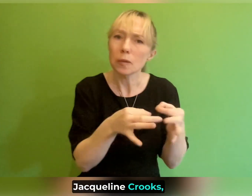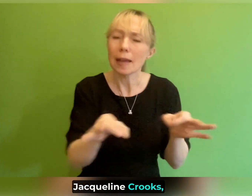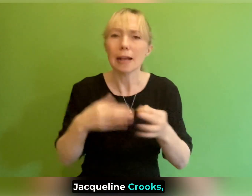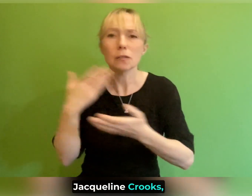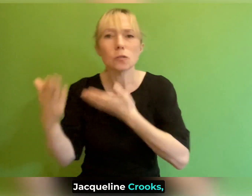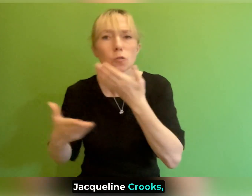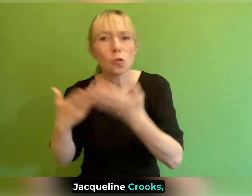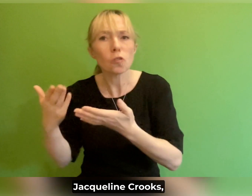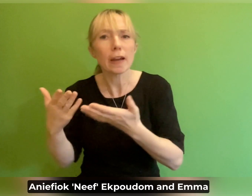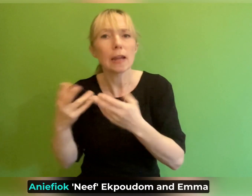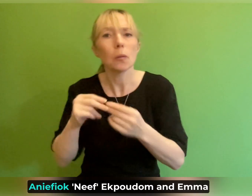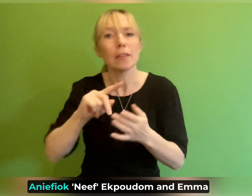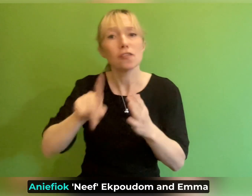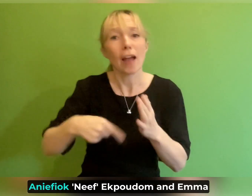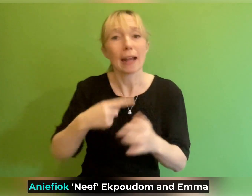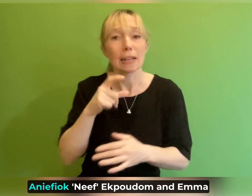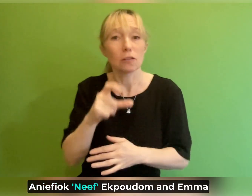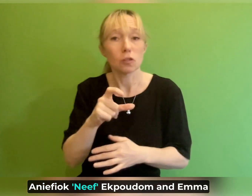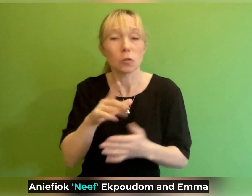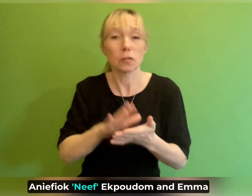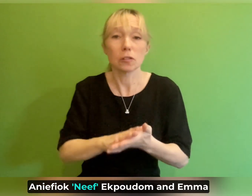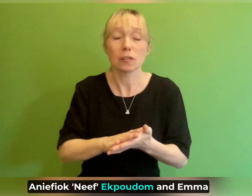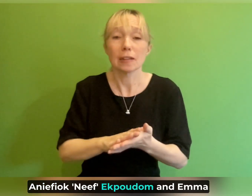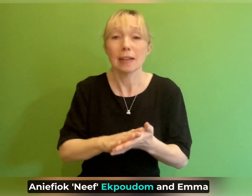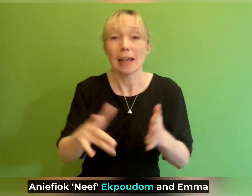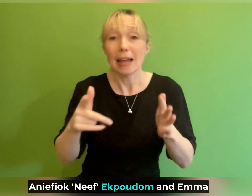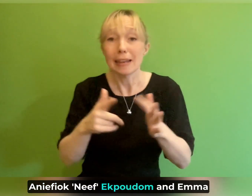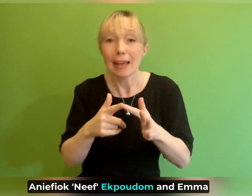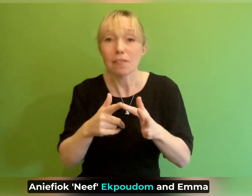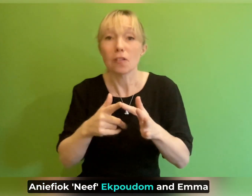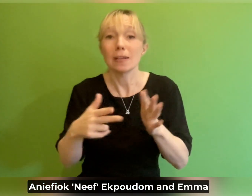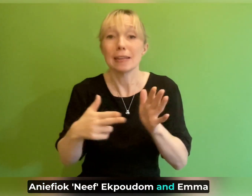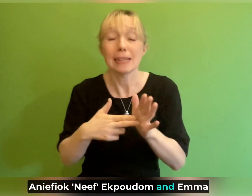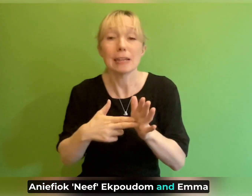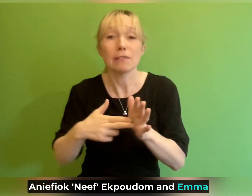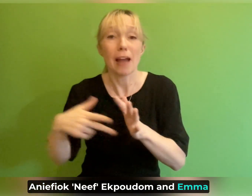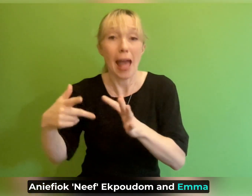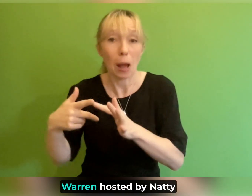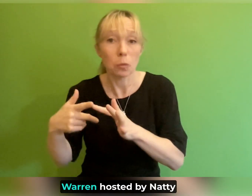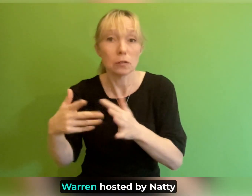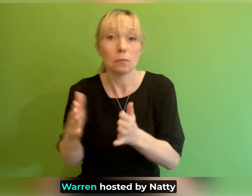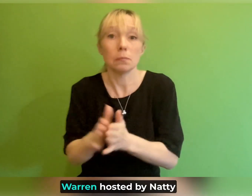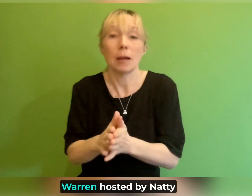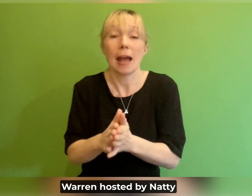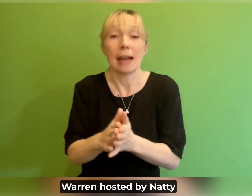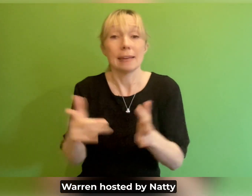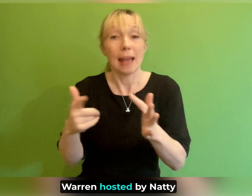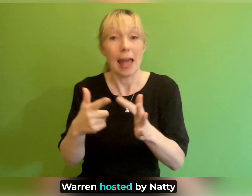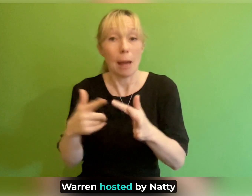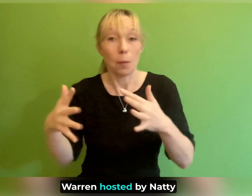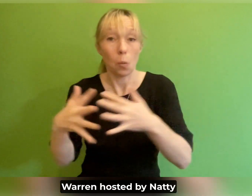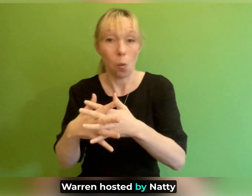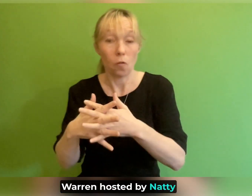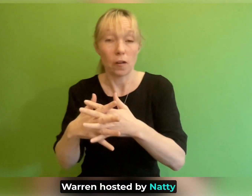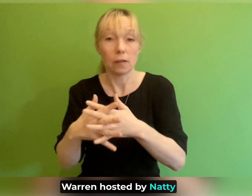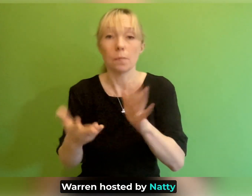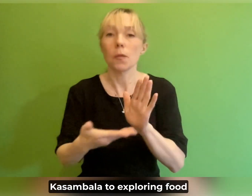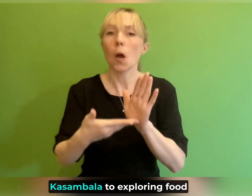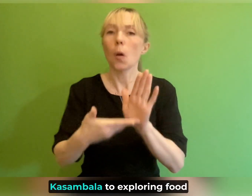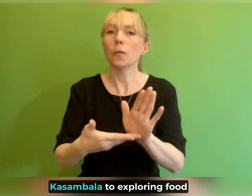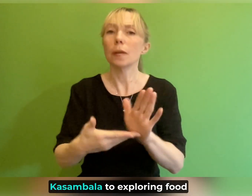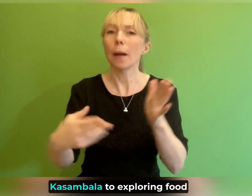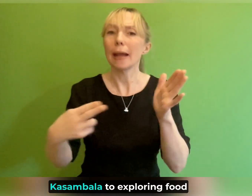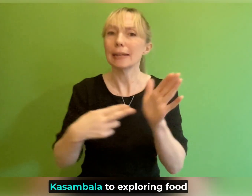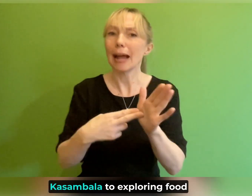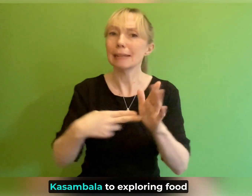Jacqueline Crookes, a nephew Neaf Ekberdam and Emma Warren, hosted by Natty